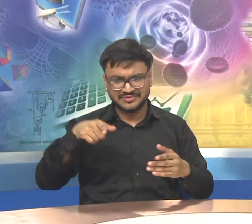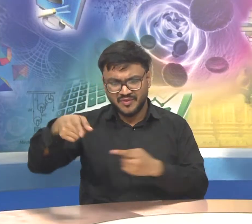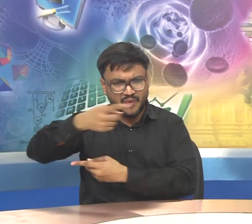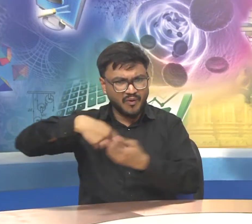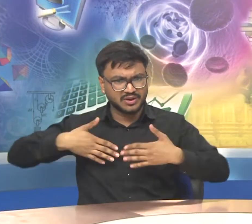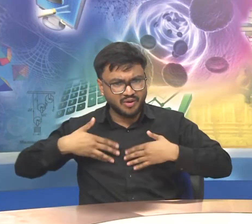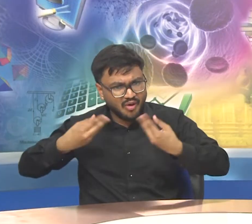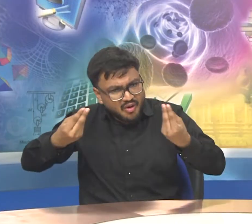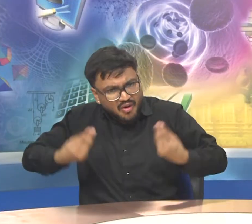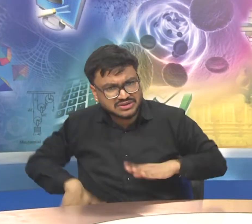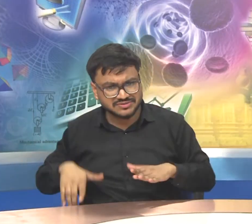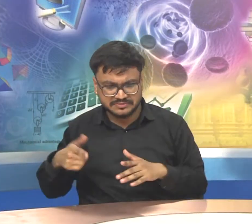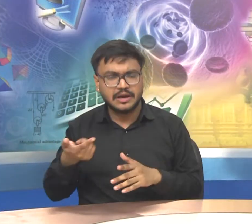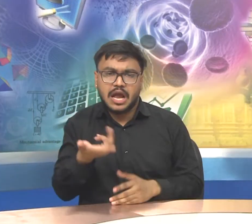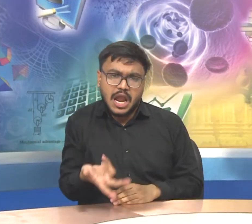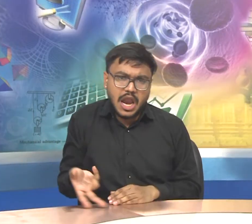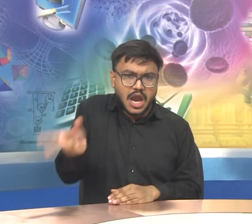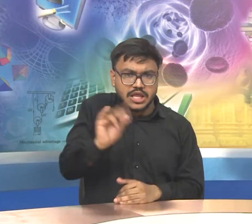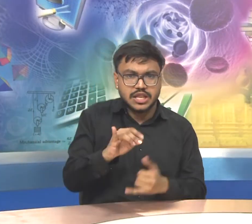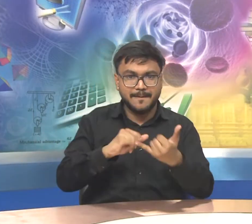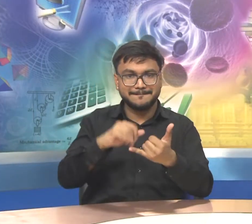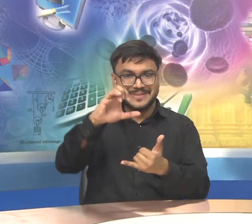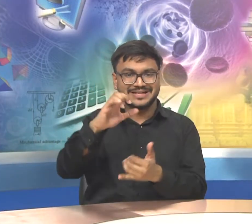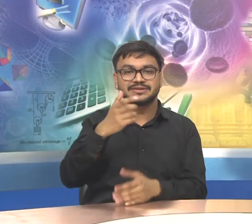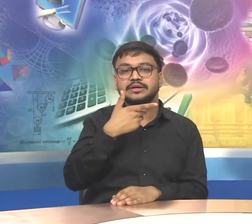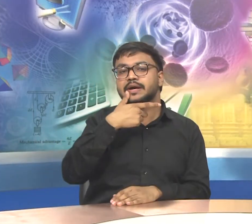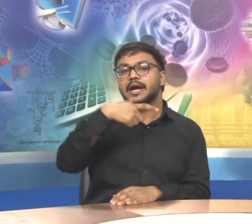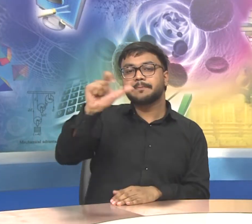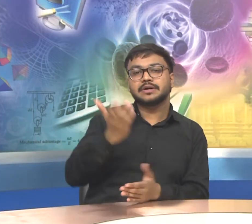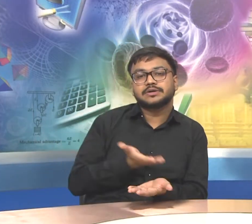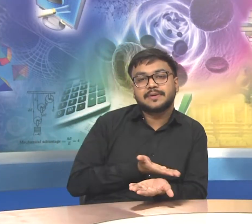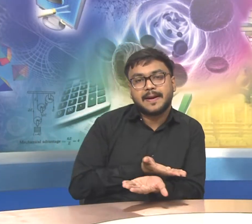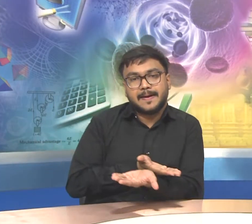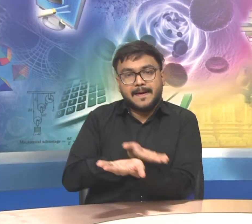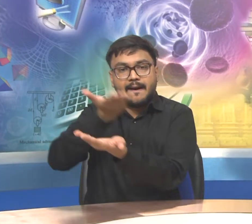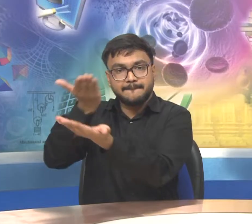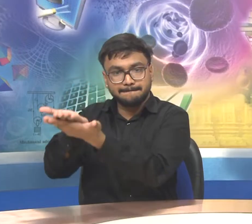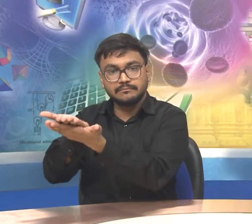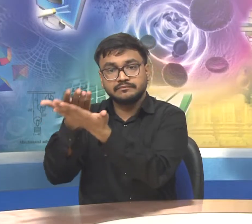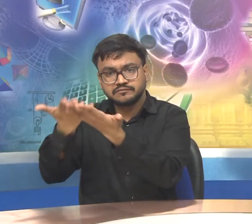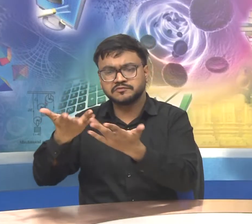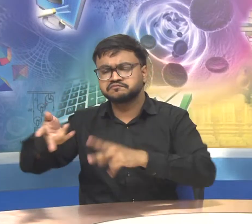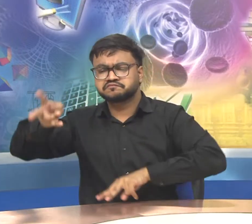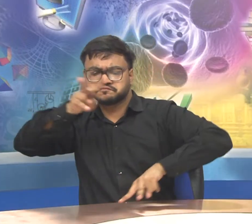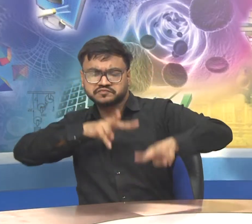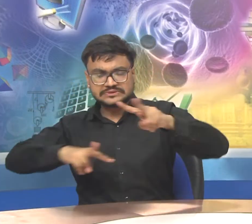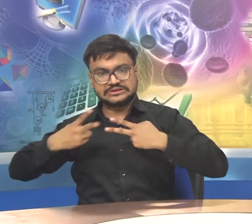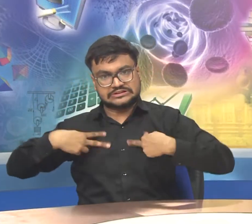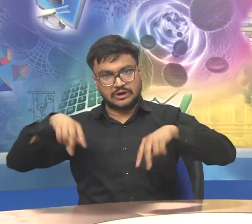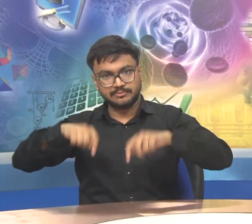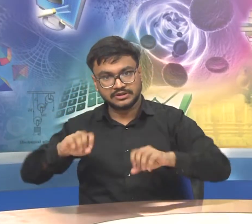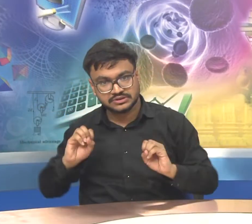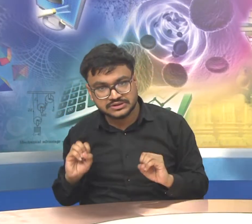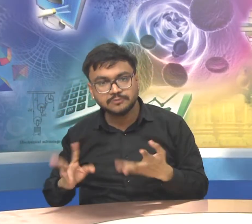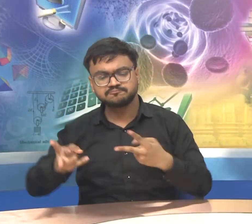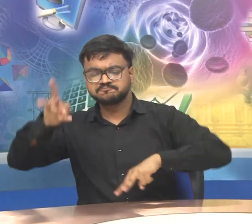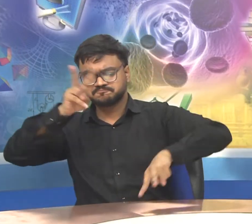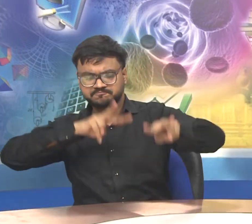a lower court and awards death sentence to the accused, he may bring